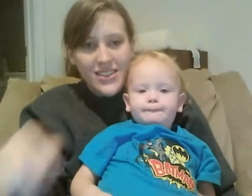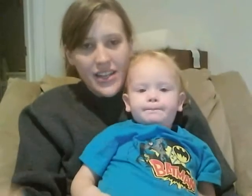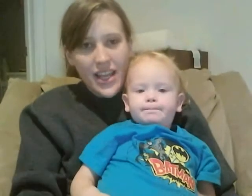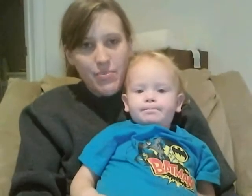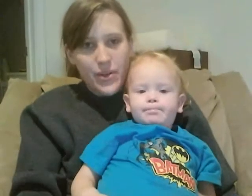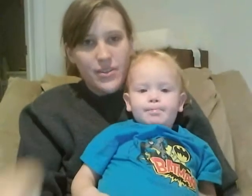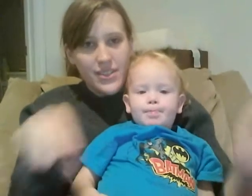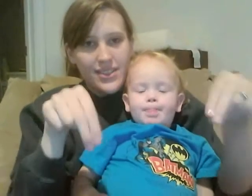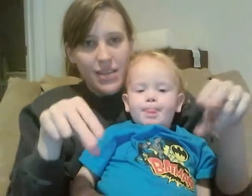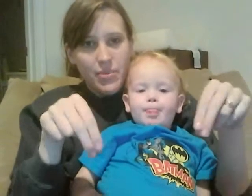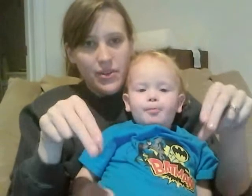Sign diaper. Diaper.